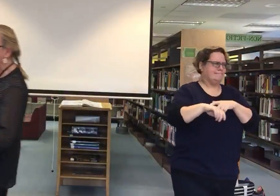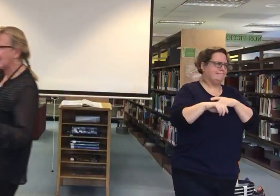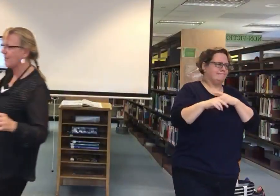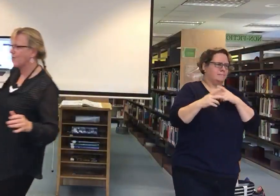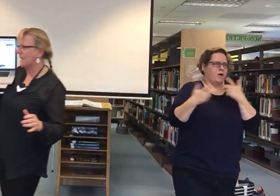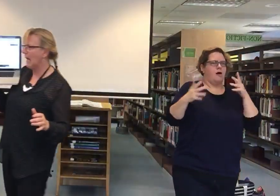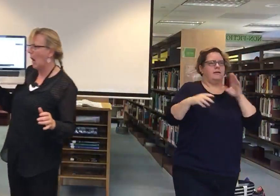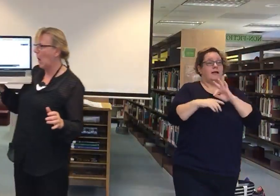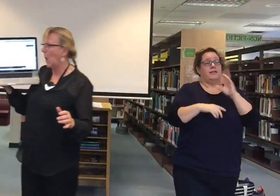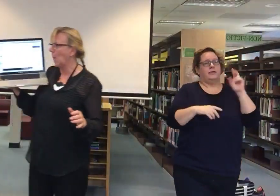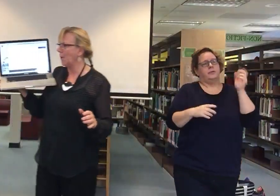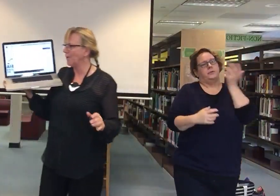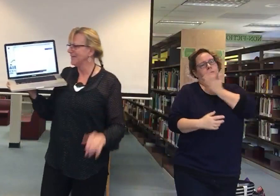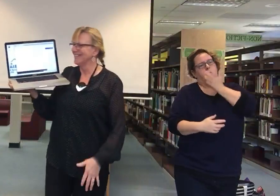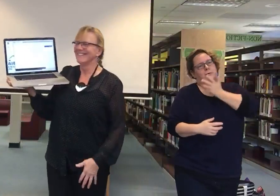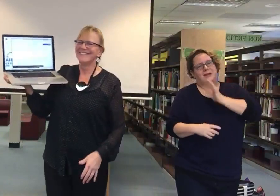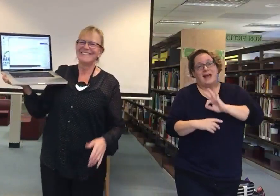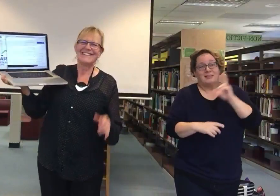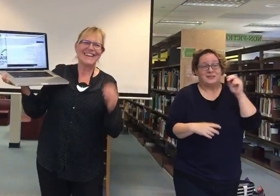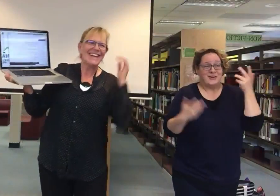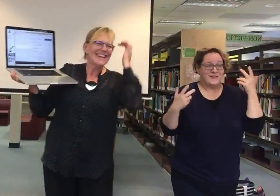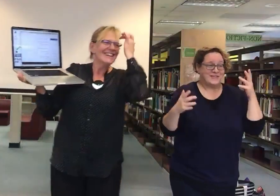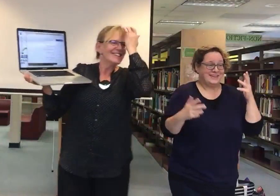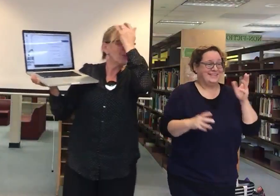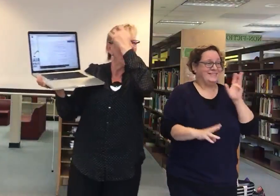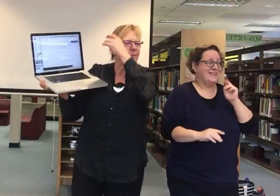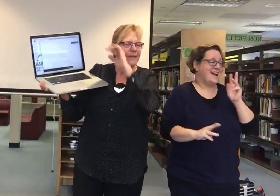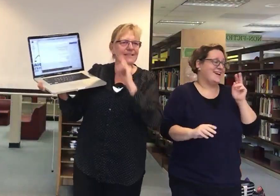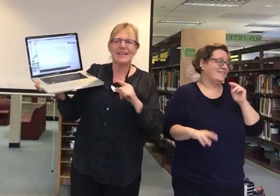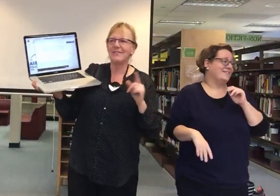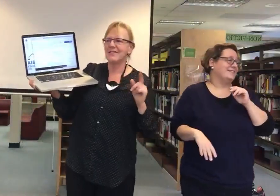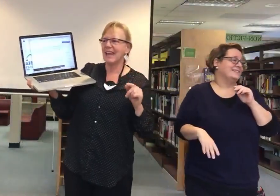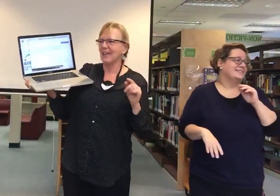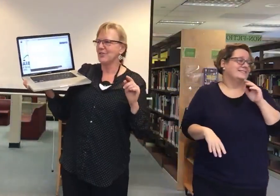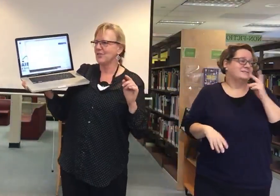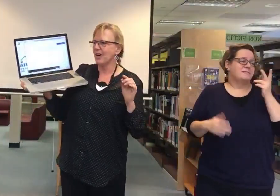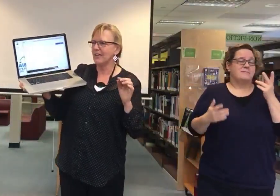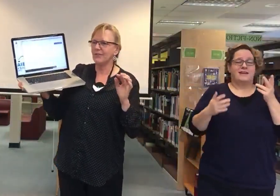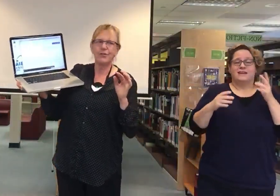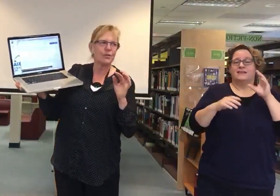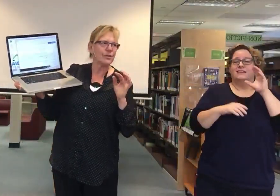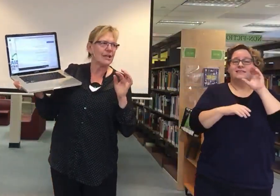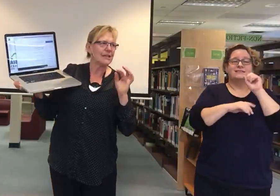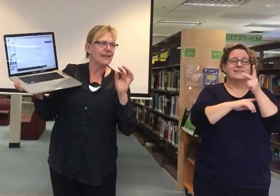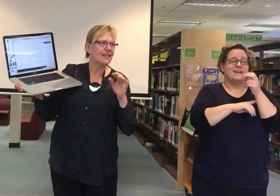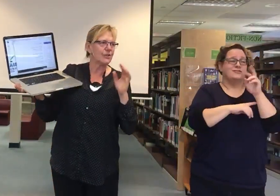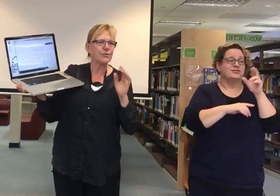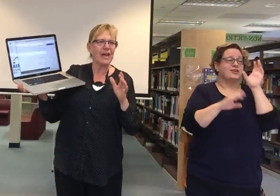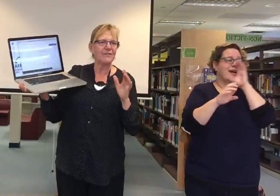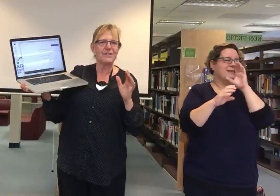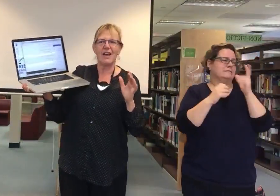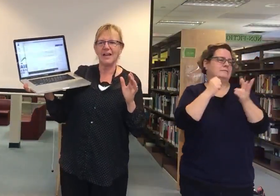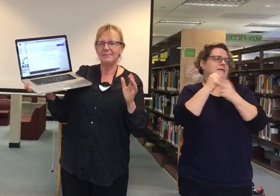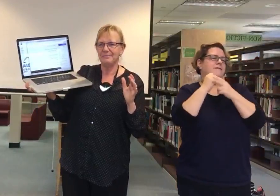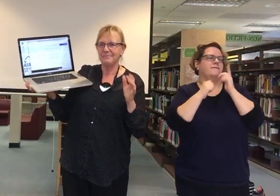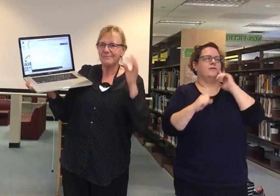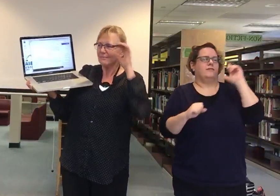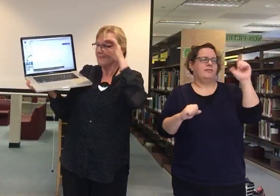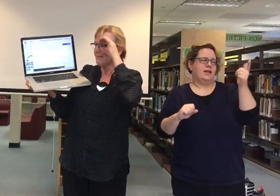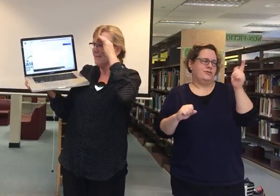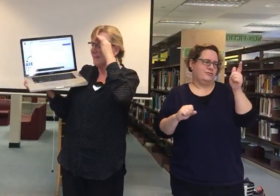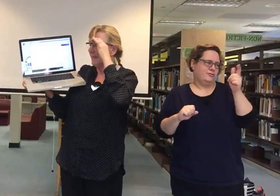Oh, it's already 9:30. Woo! Okay, so I might save the scavenger hunt for later if we have